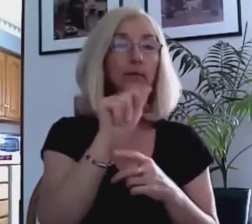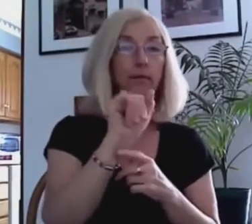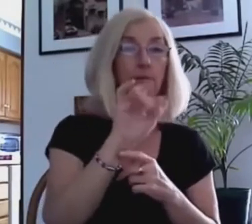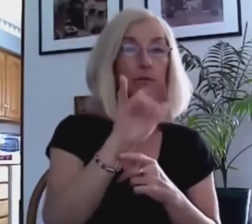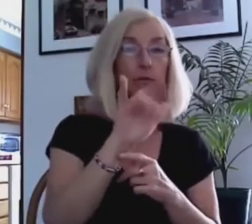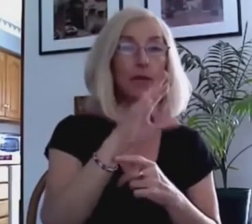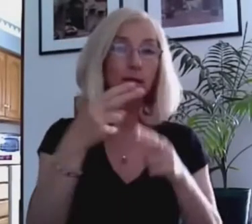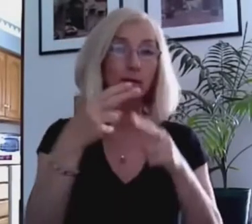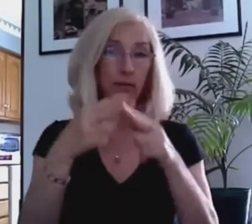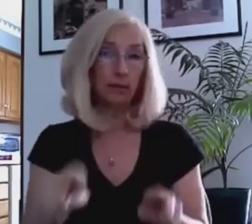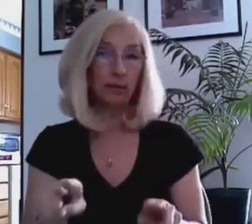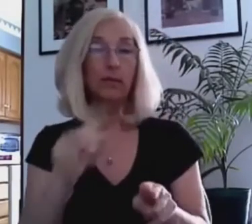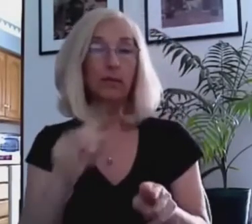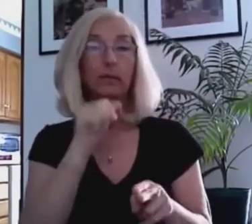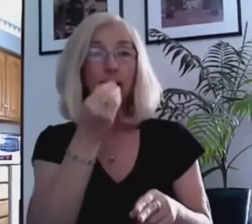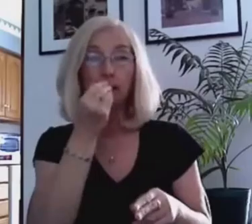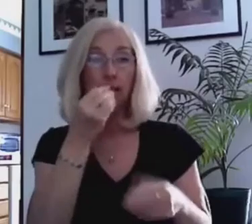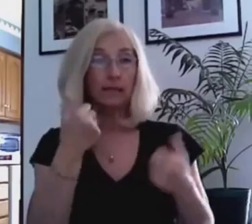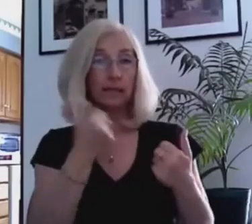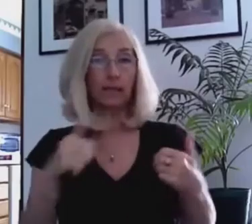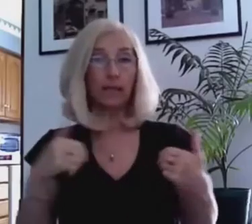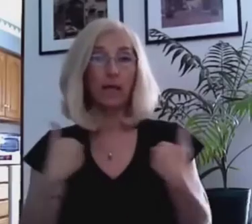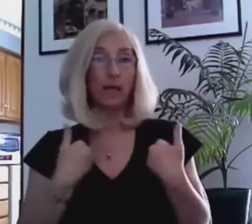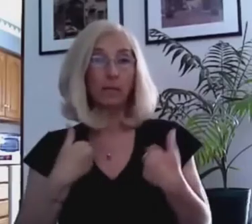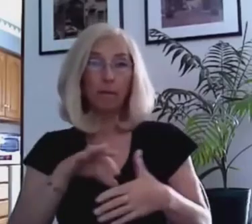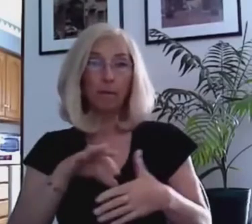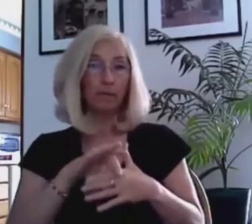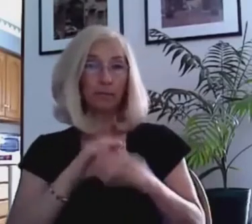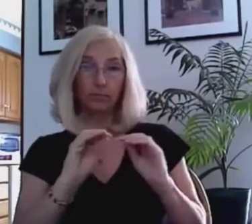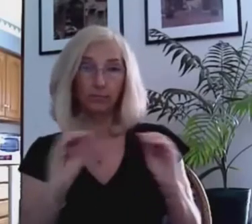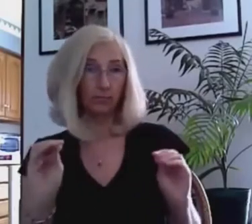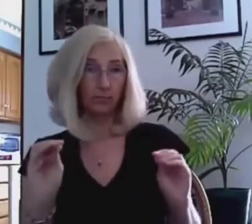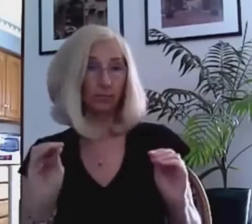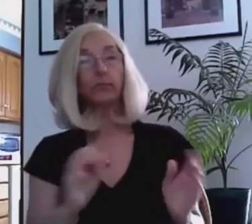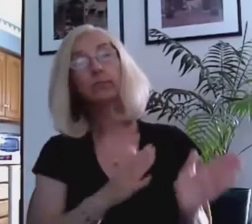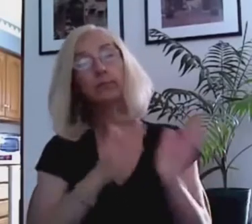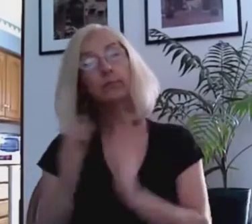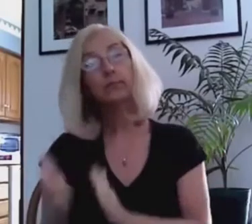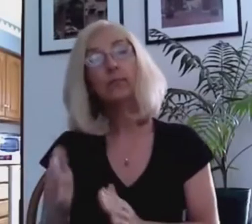is a lacto-vegetarian, meaning that